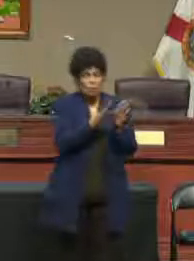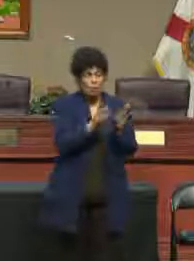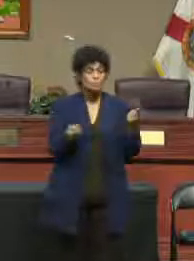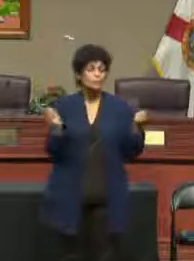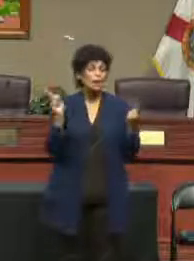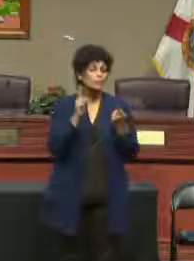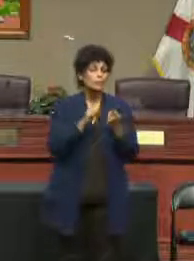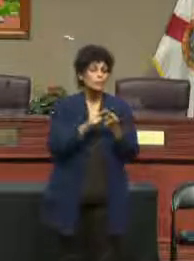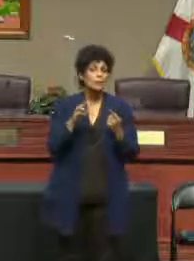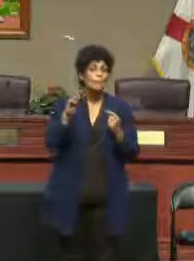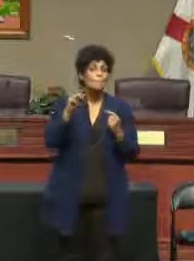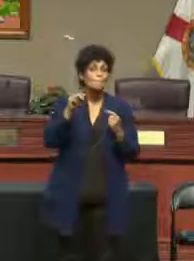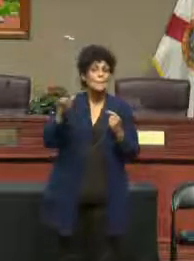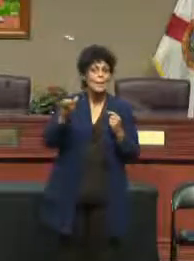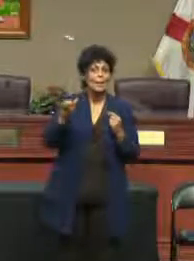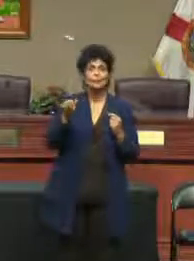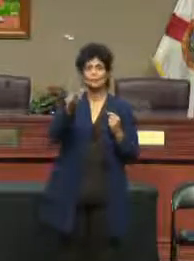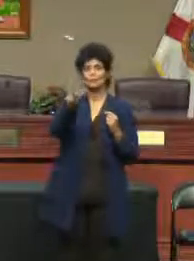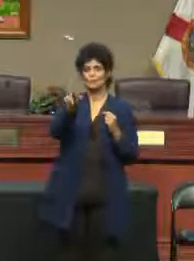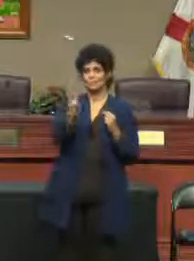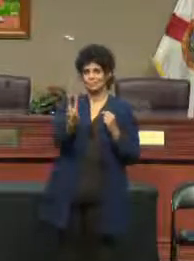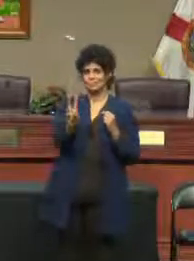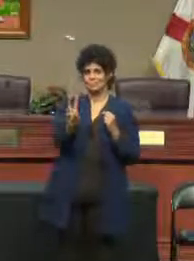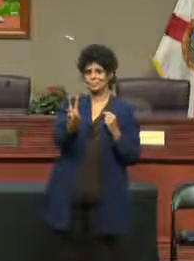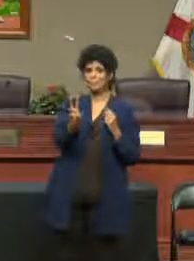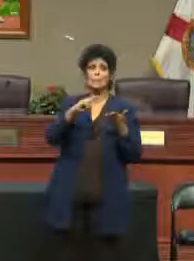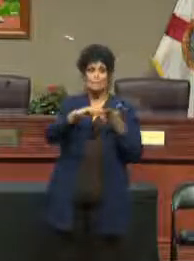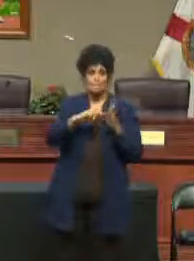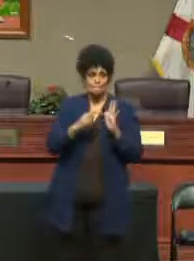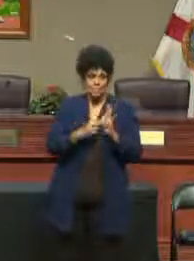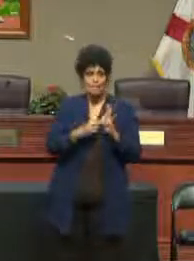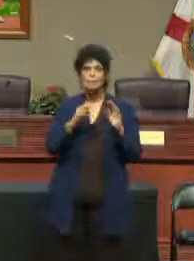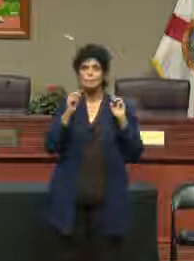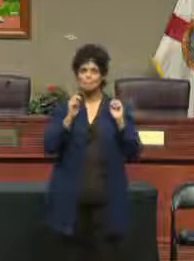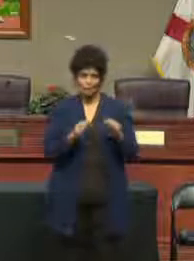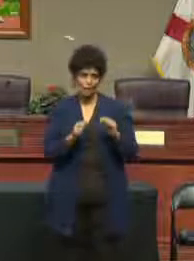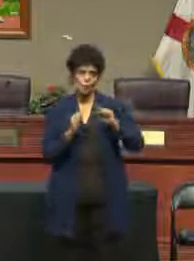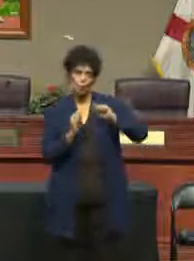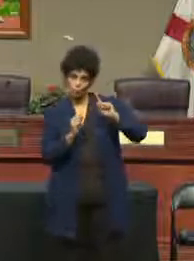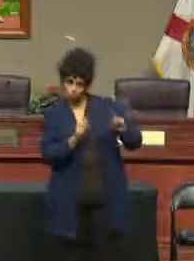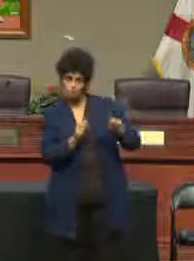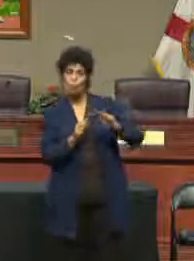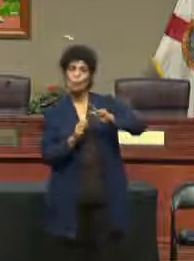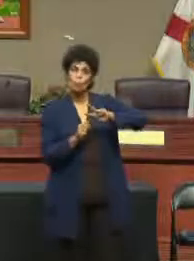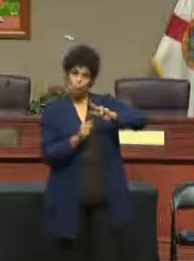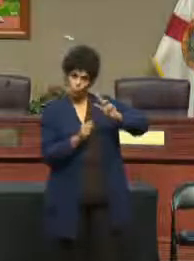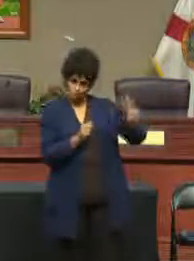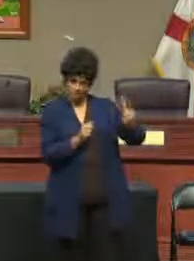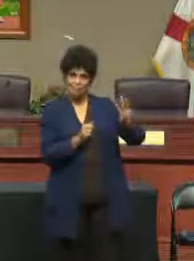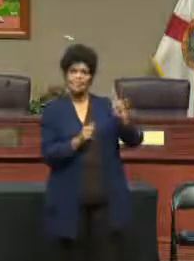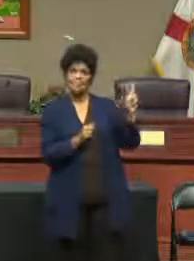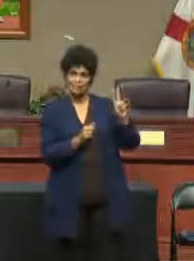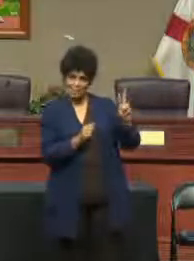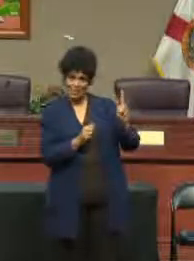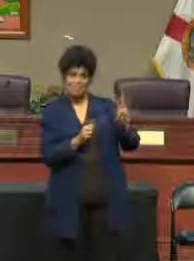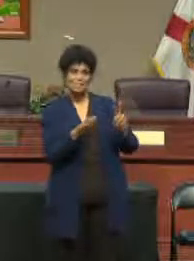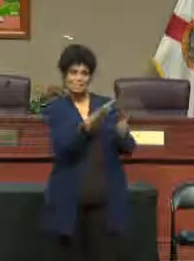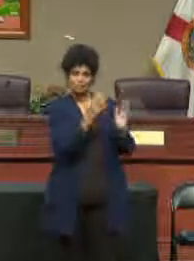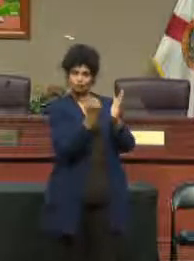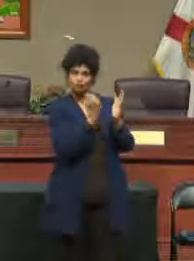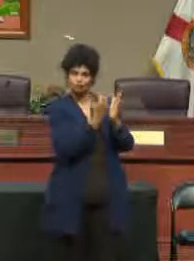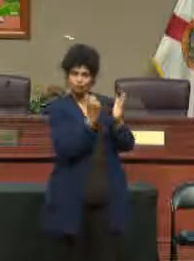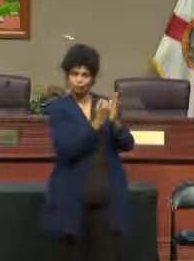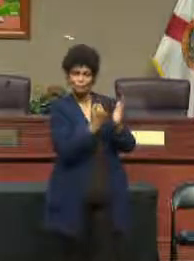26th. So you have many opportunities to go to the Valencia West Campus site. Again, 3,000